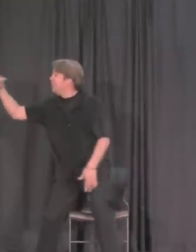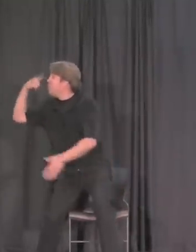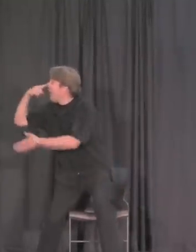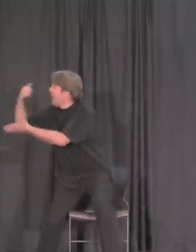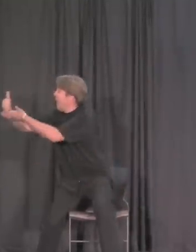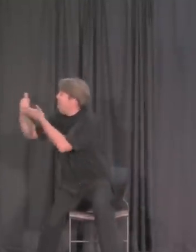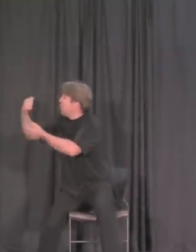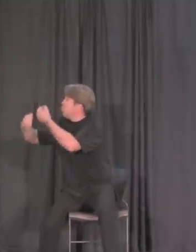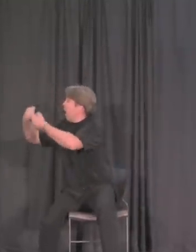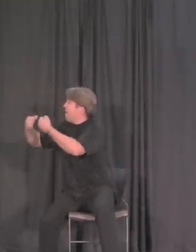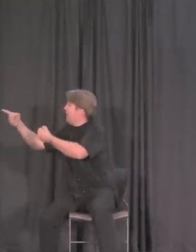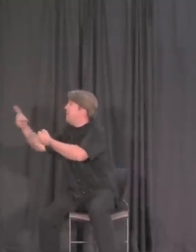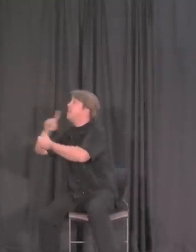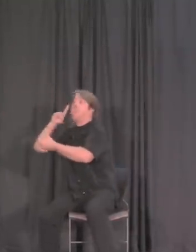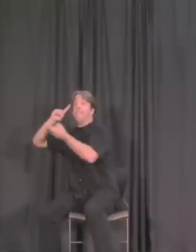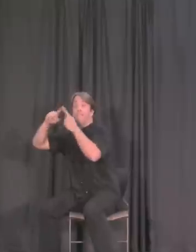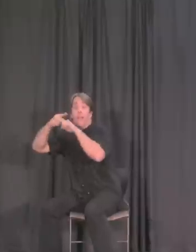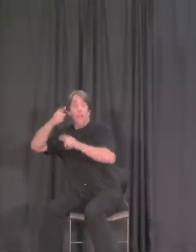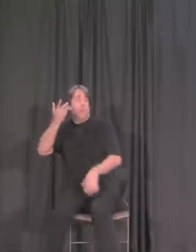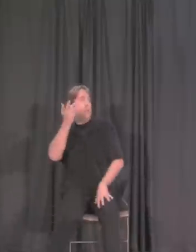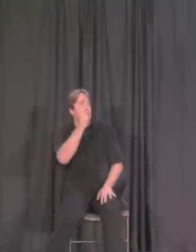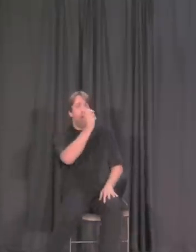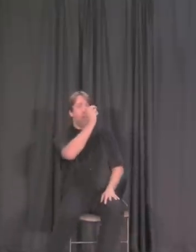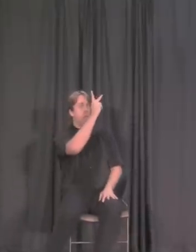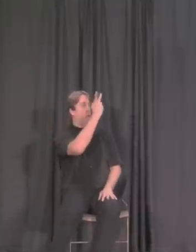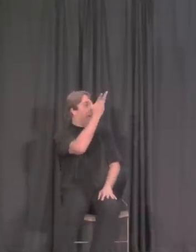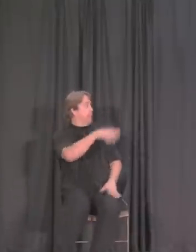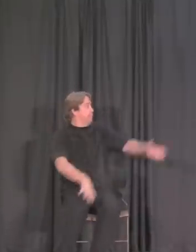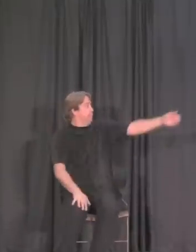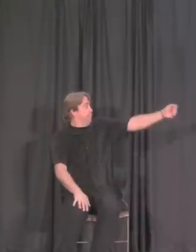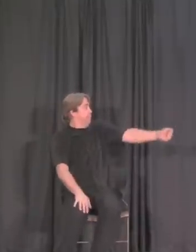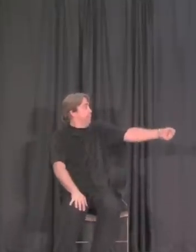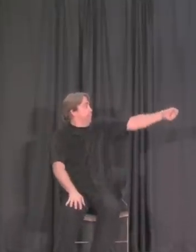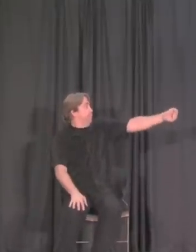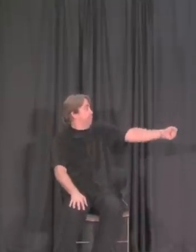would be like to her friend, "Hey, do you mind steering?" "No problem."